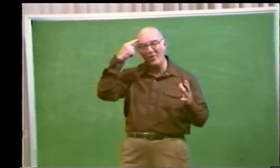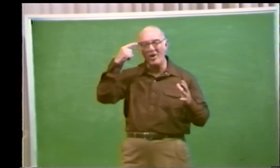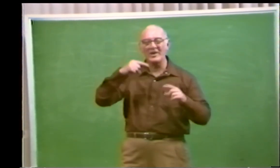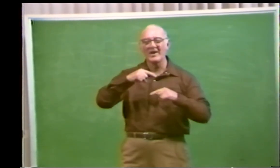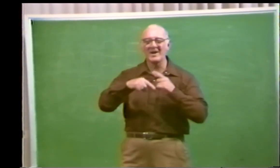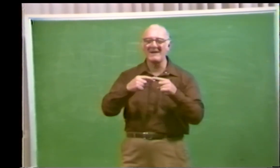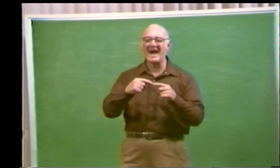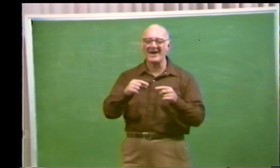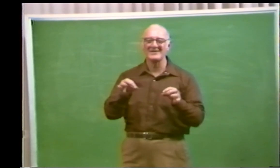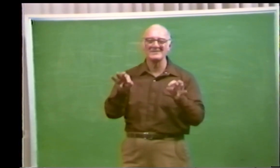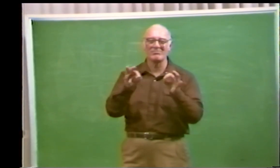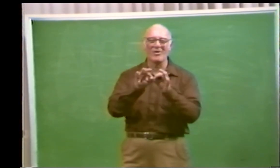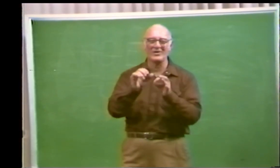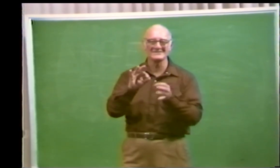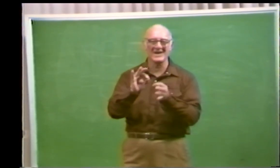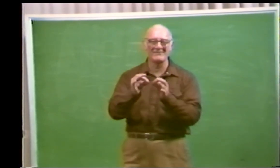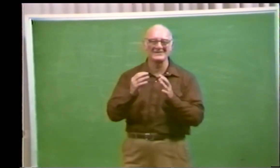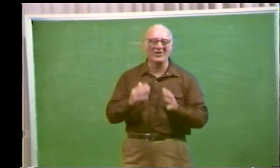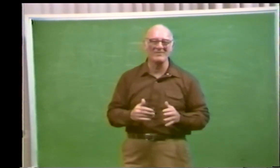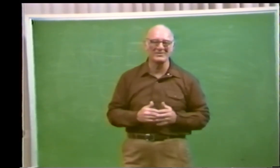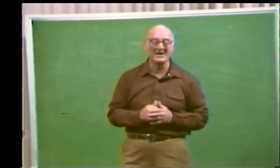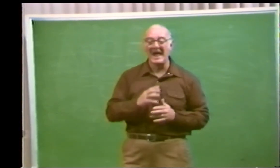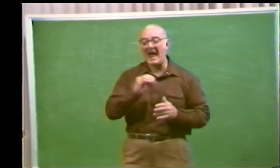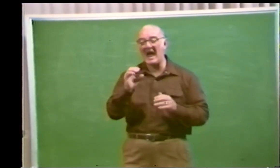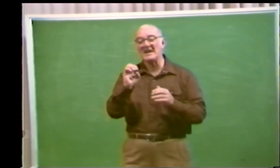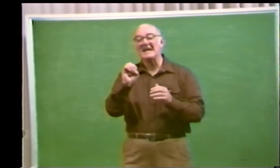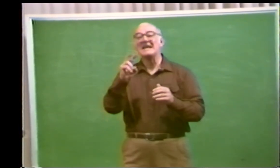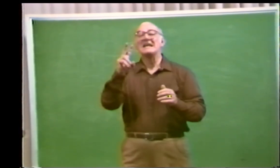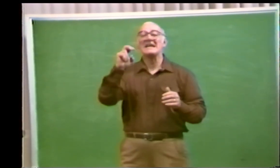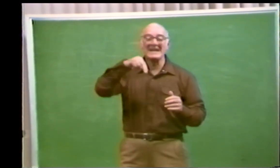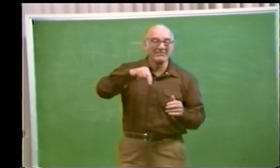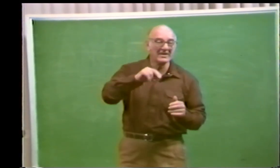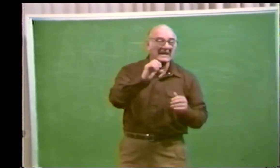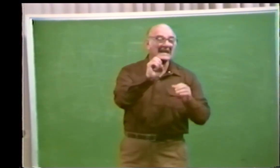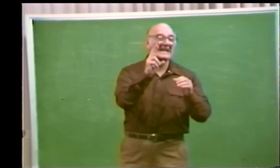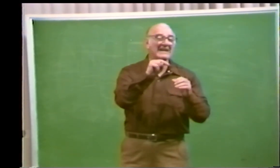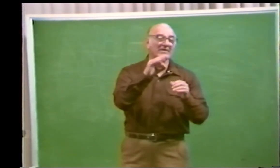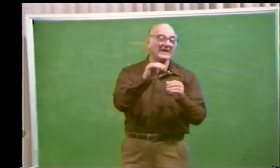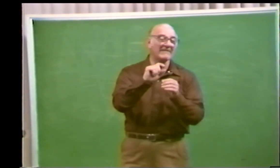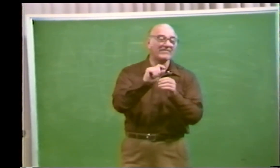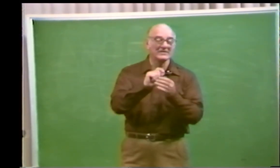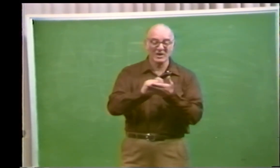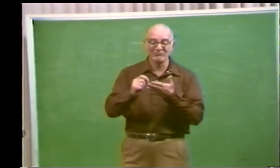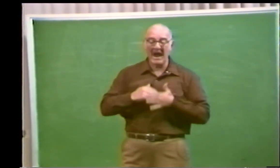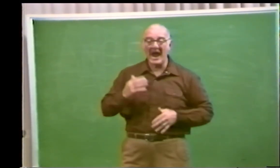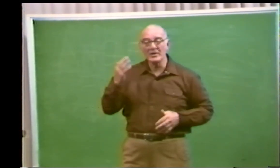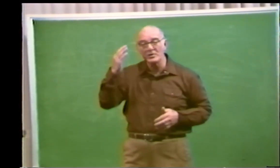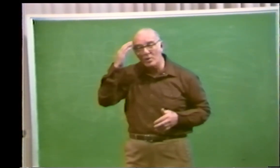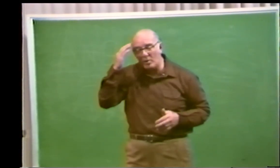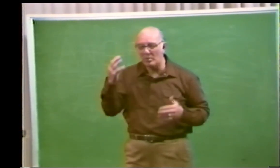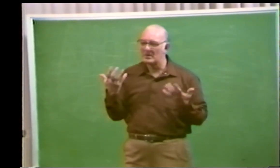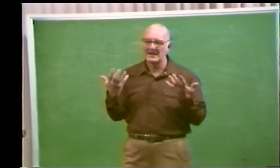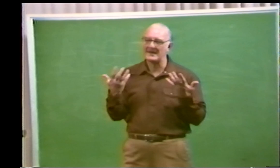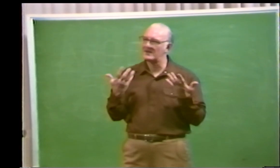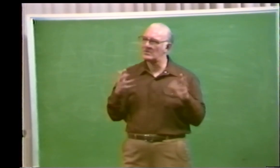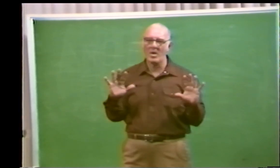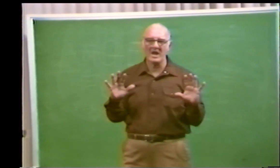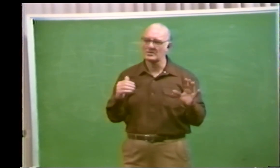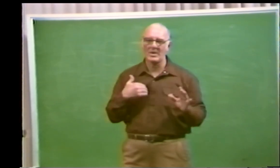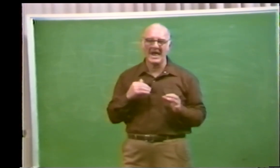thought about importance of interpreter, and even if the writer knew, he didn't want to have